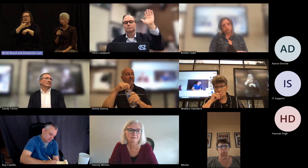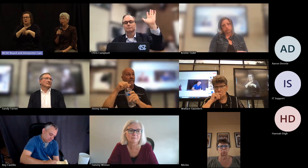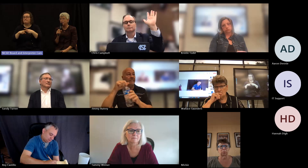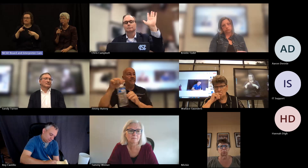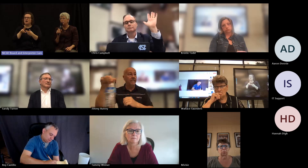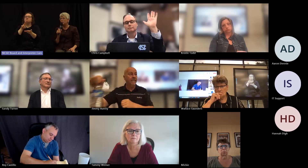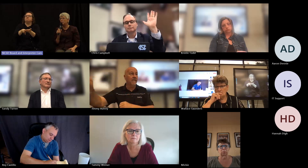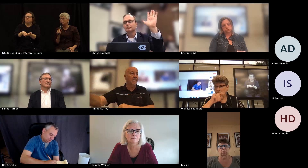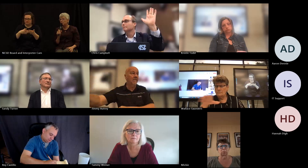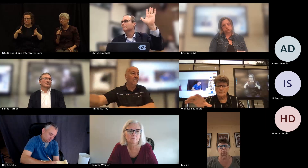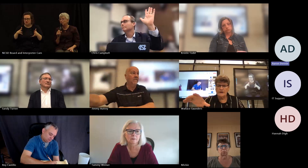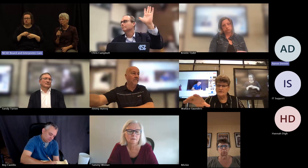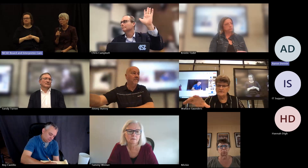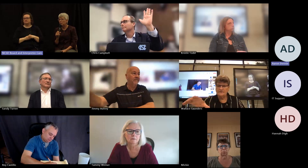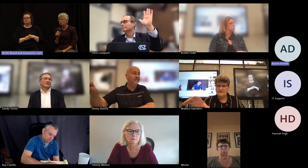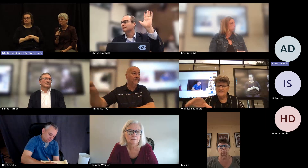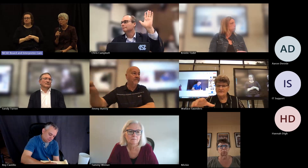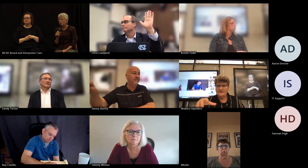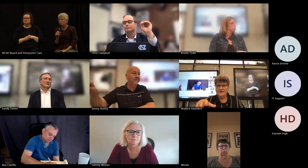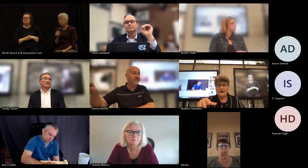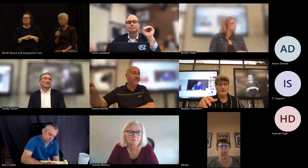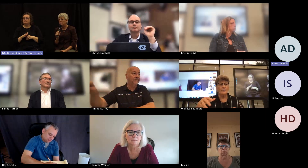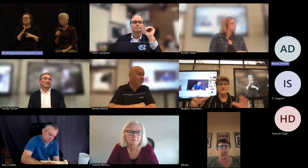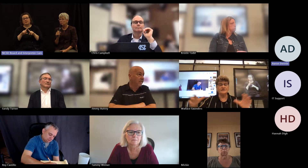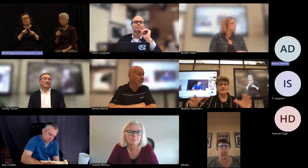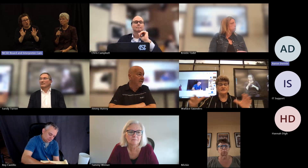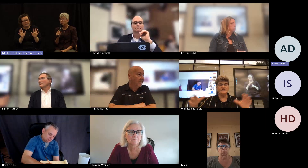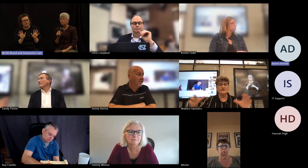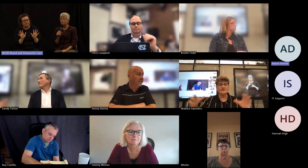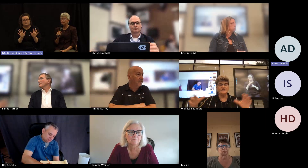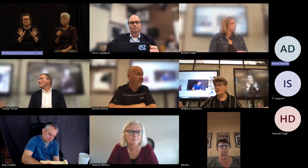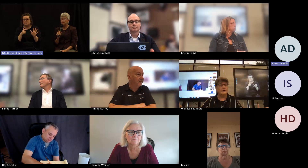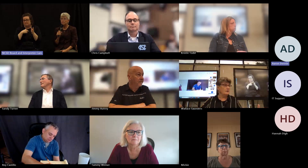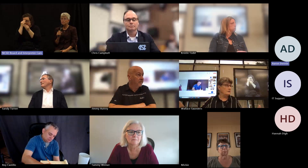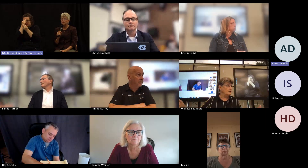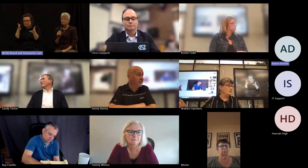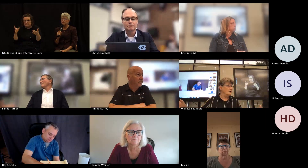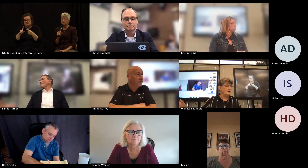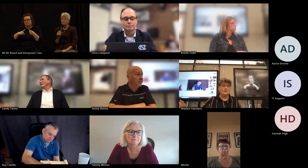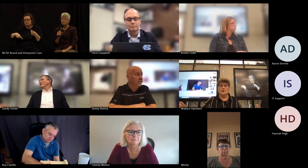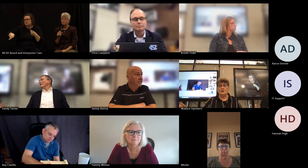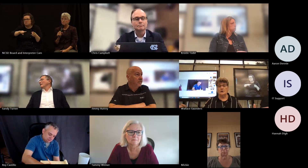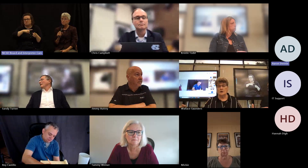Oh, great. But I will say this to the board.